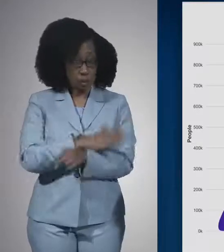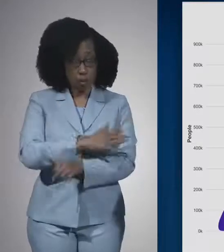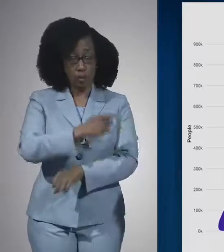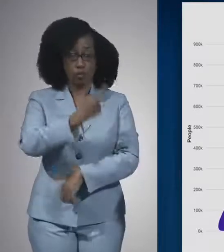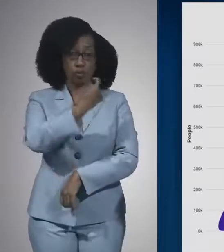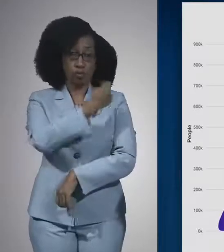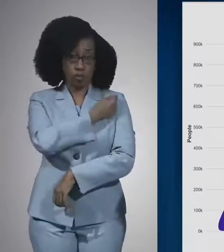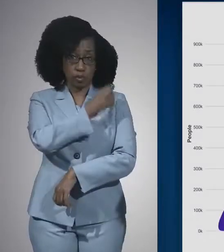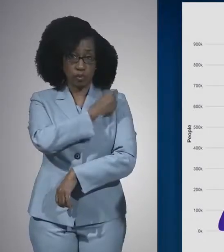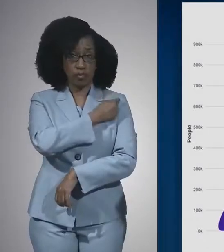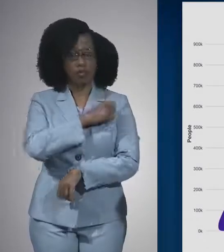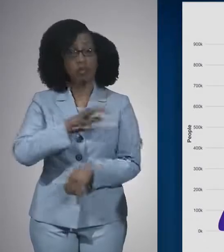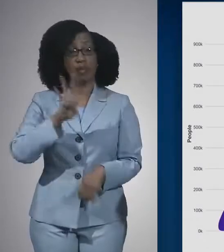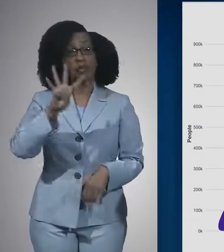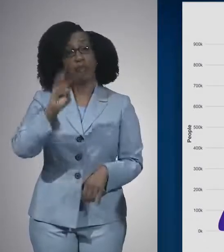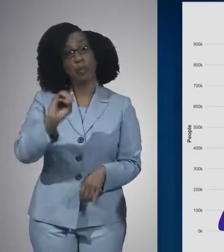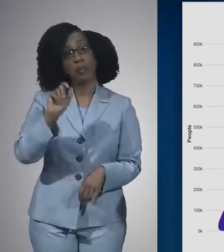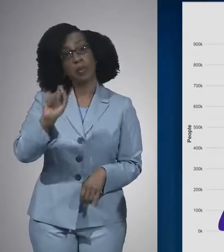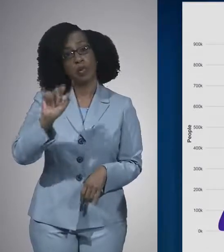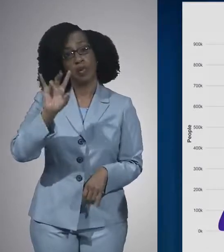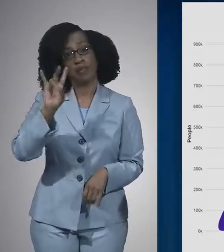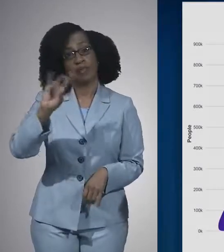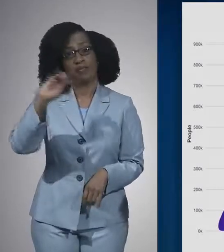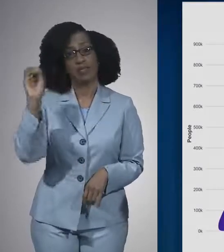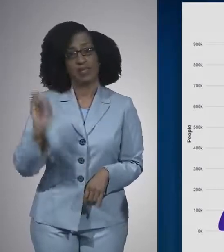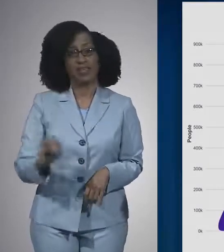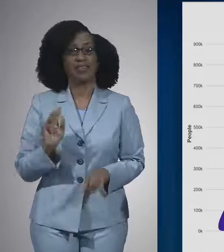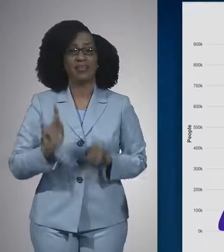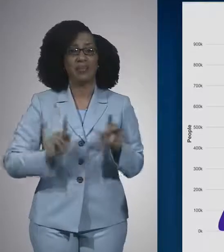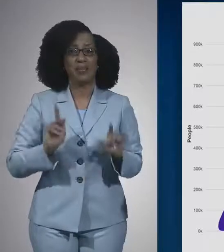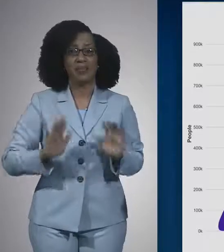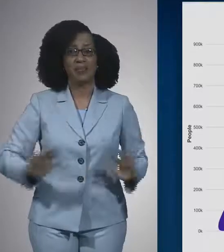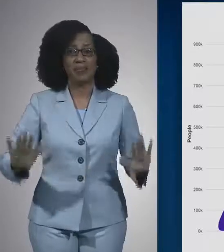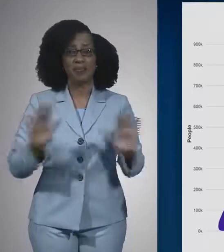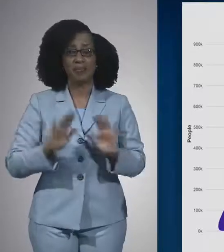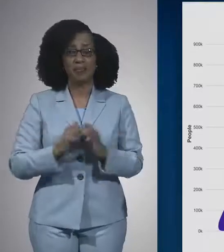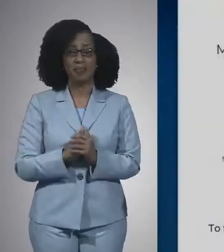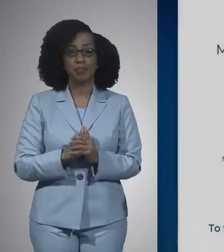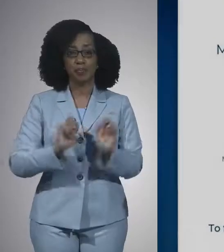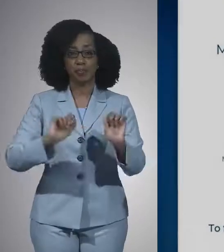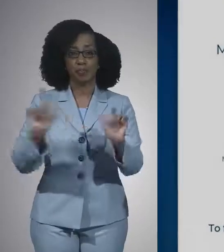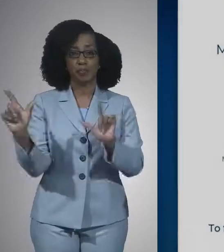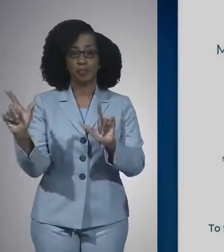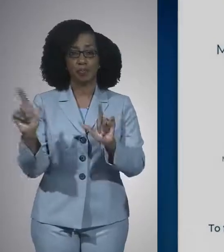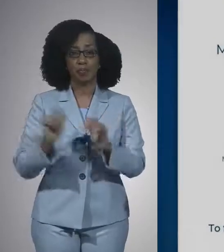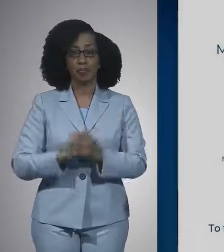series, we are at 40.7% of the population. Next slide.